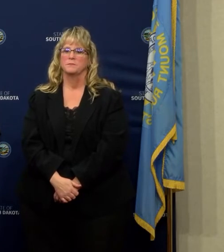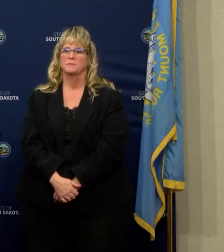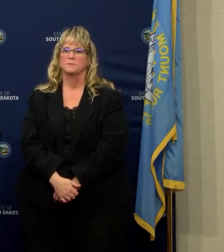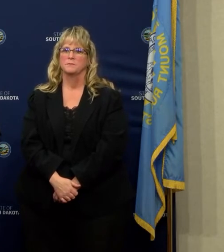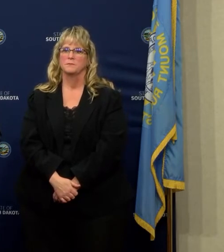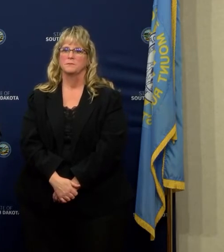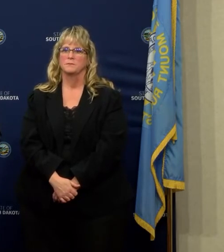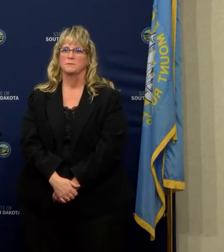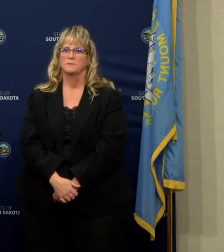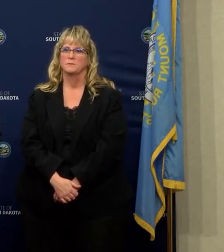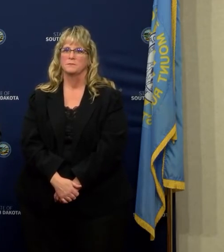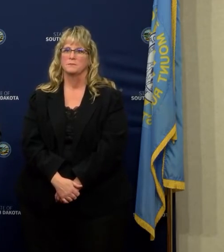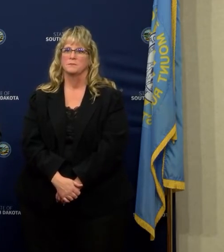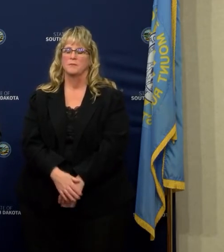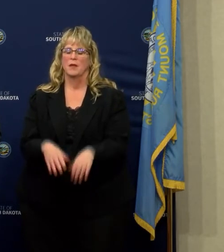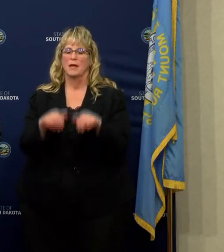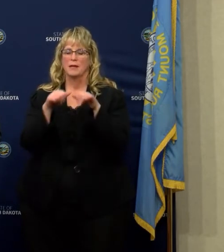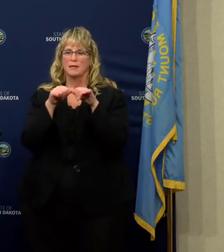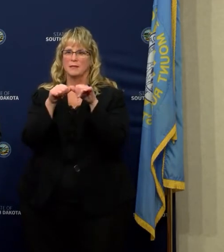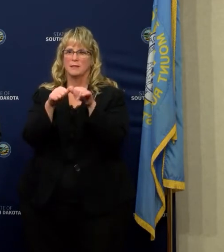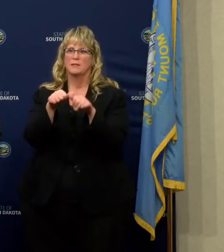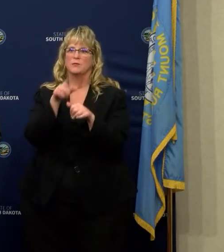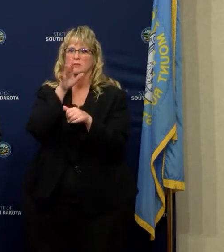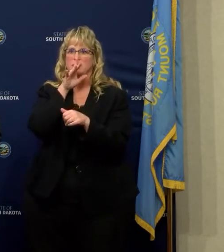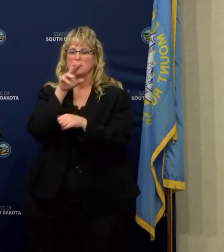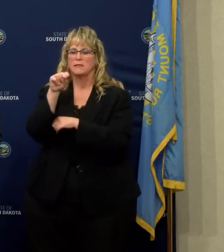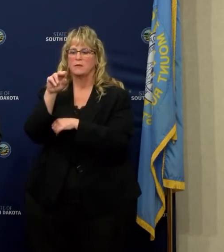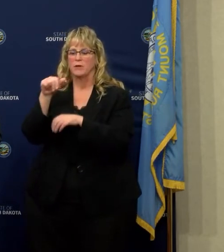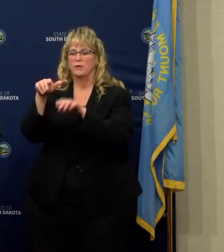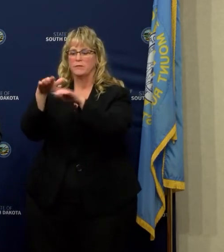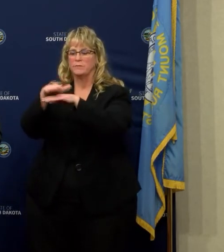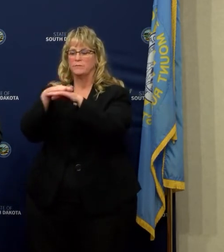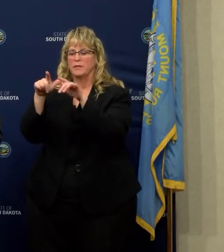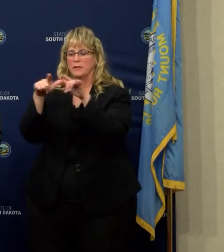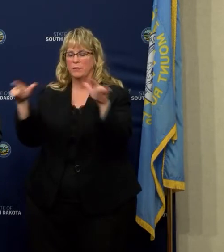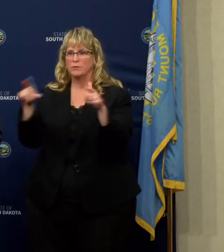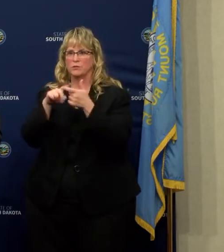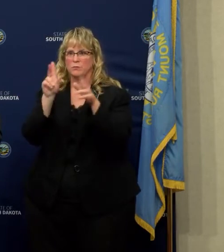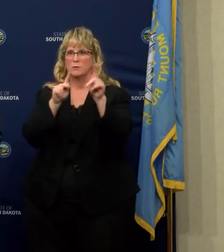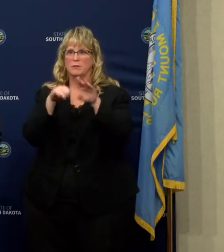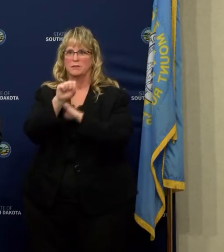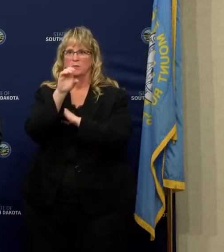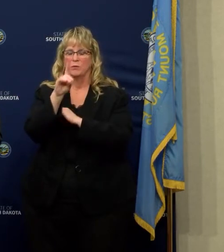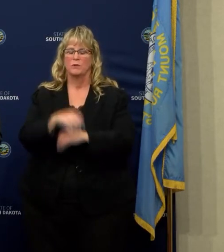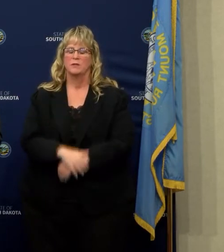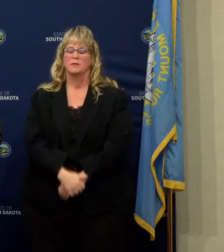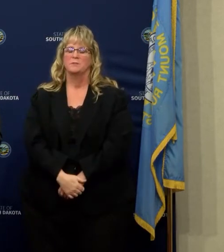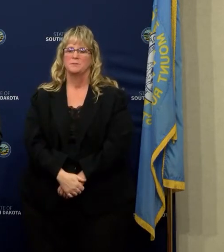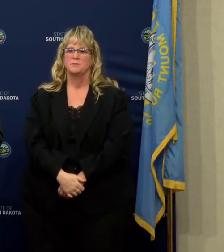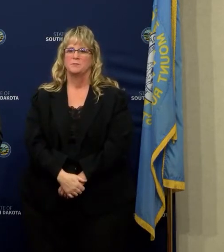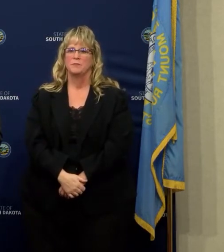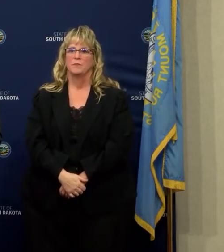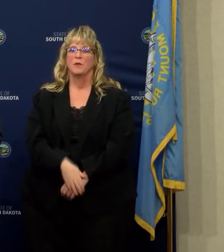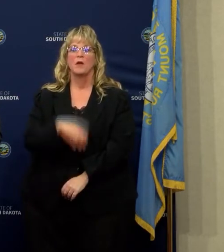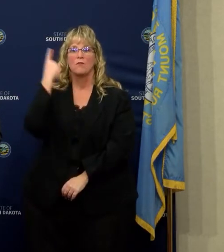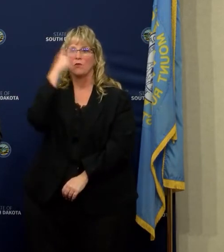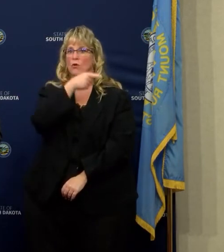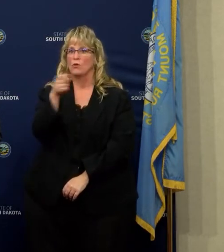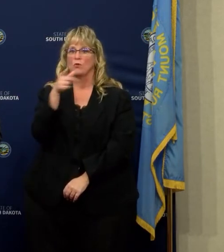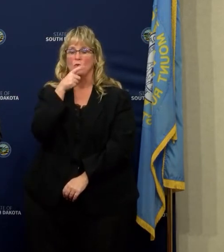Ta kui wohan da kapikta, he tukata kia oyate iwa stepte te tan yachupikta. For those of you that don't know me, I'd like to share a